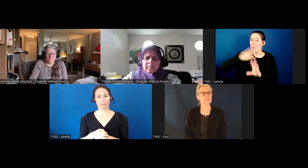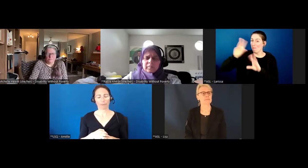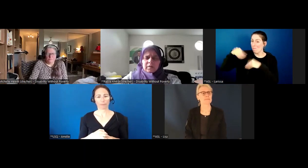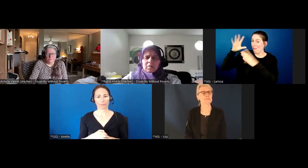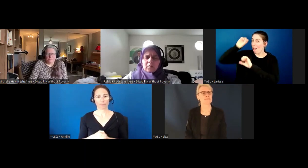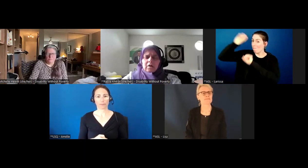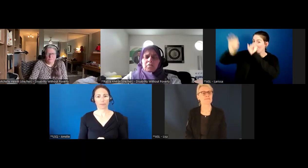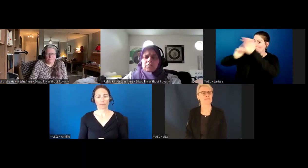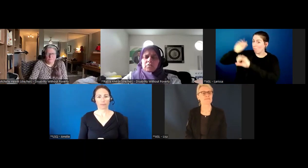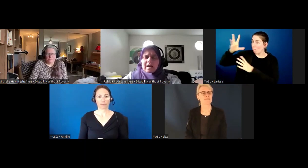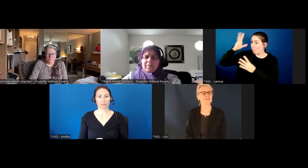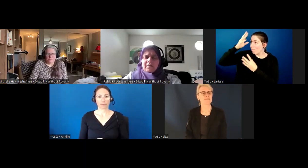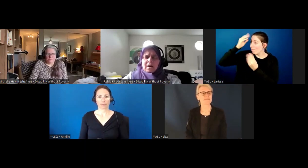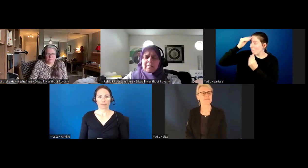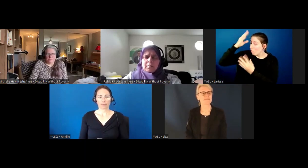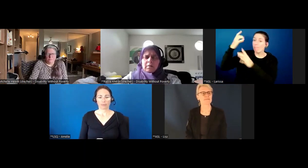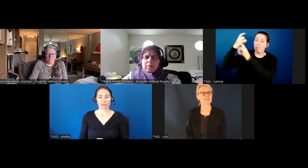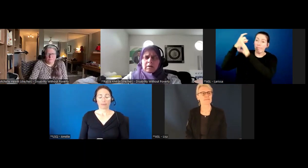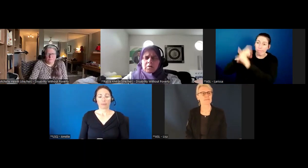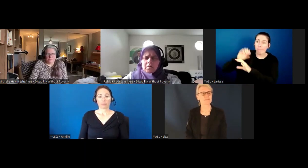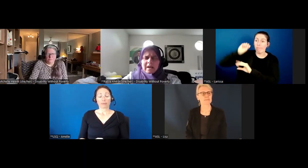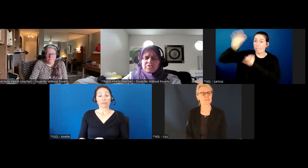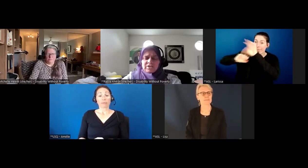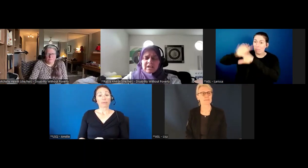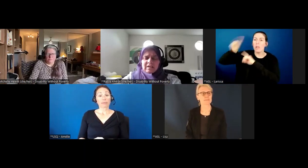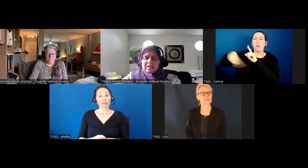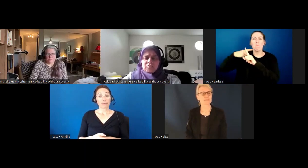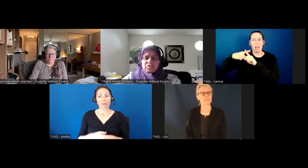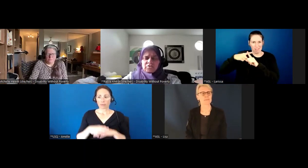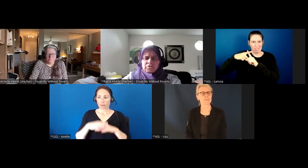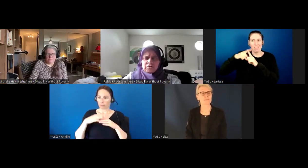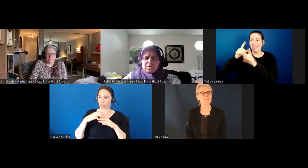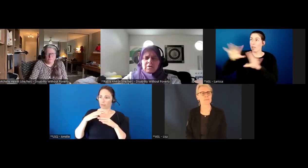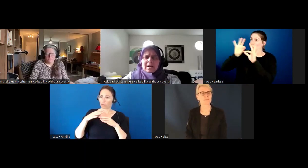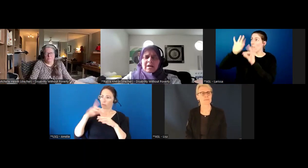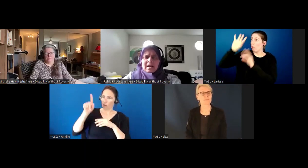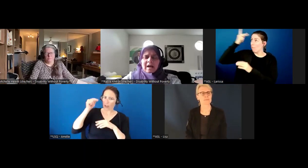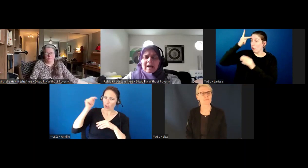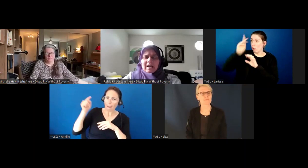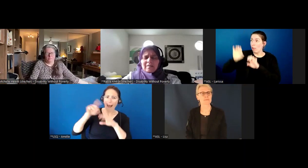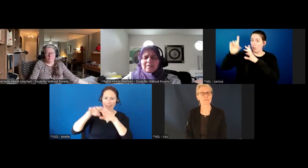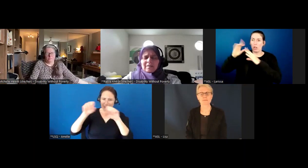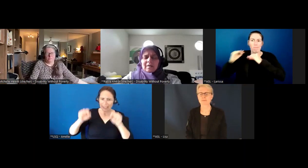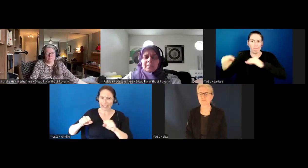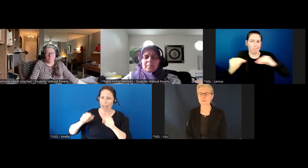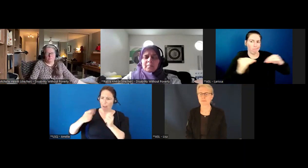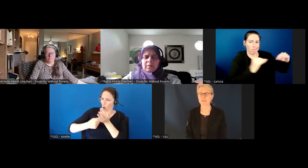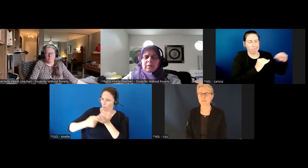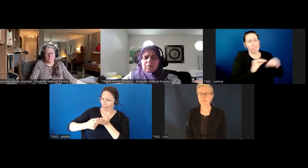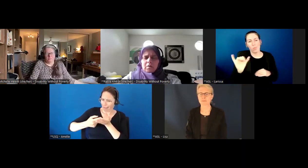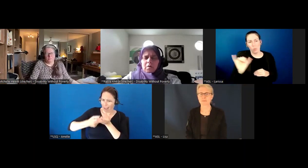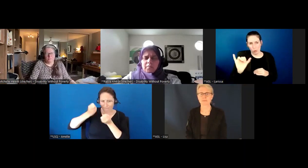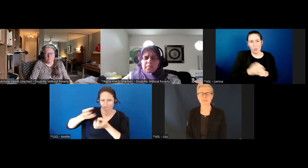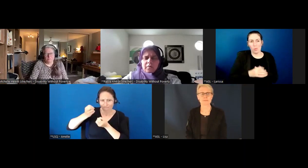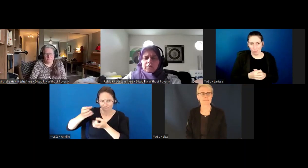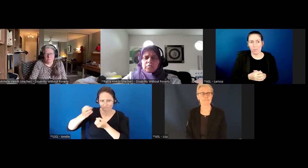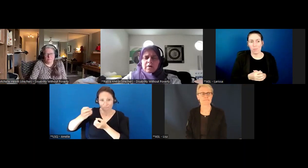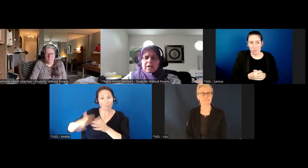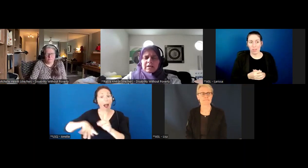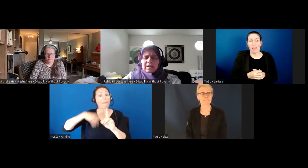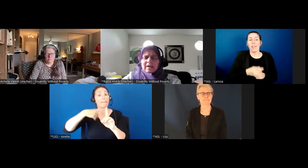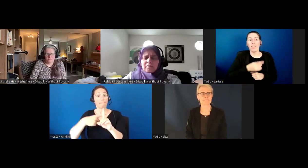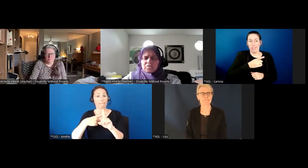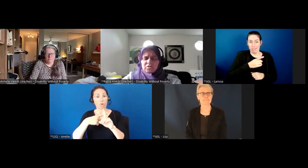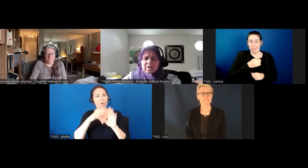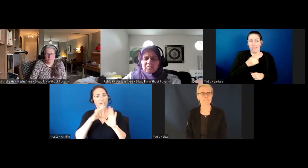system, we also have a lot of political educating to do as political hopefuls